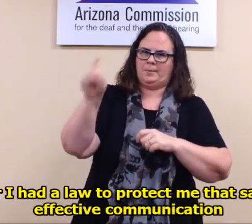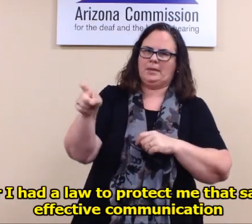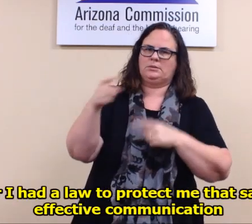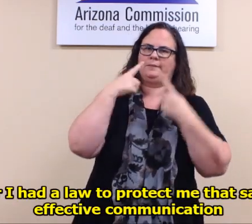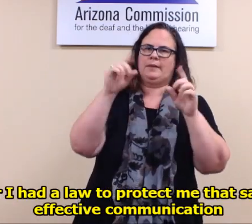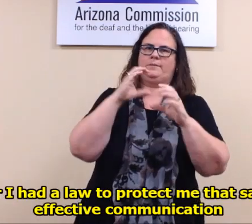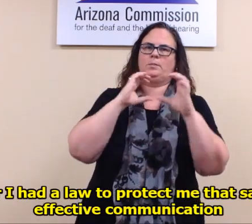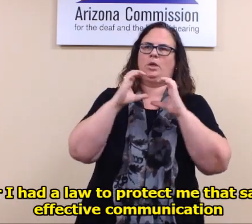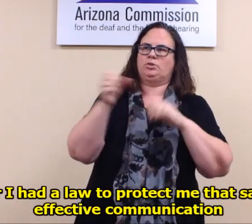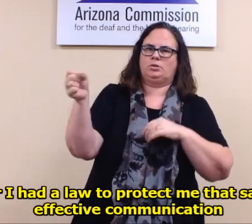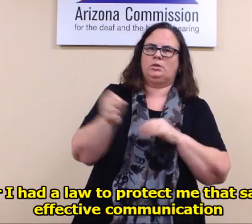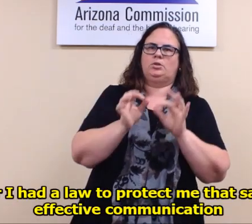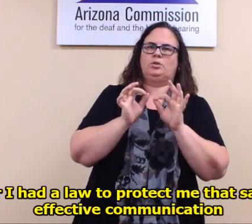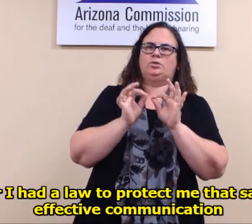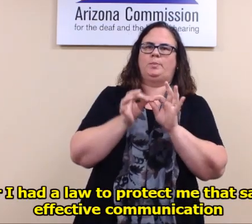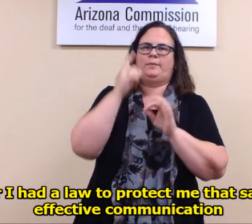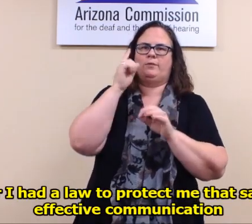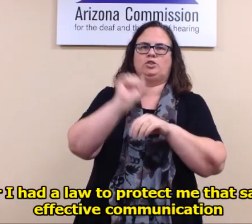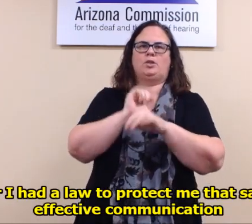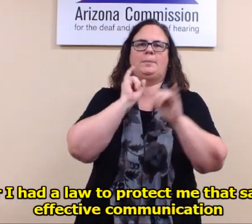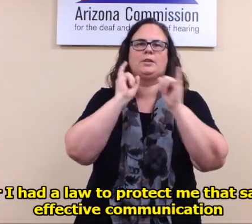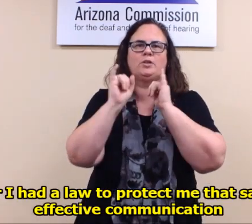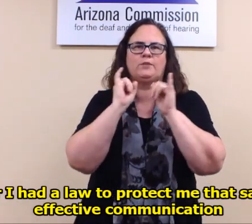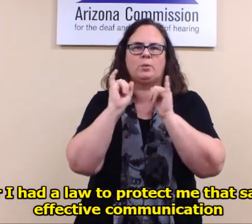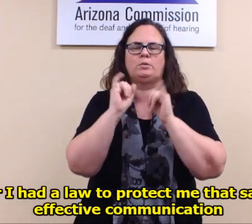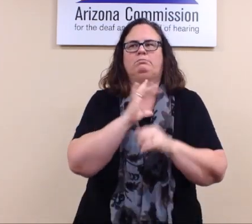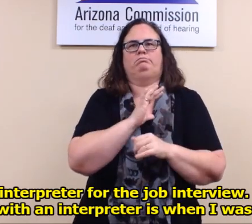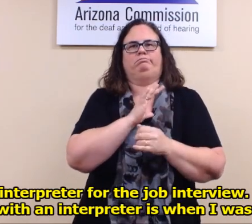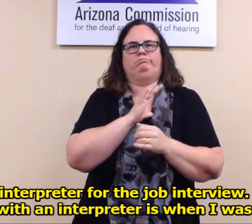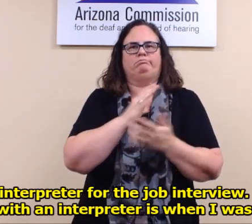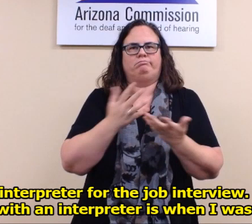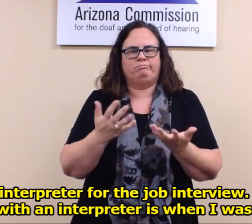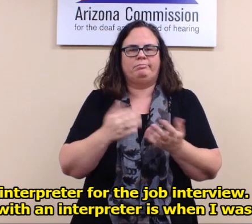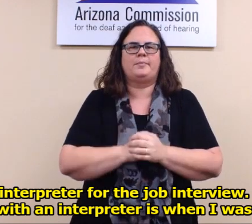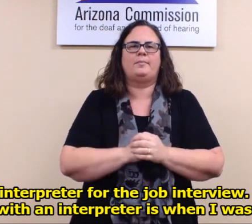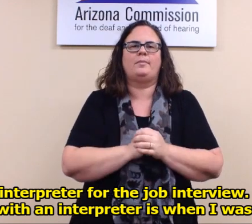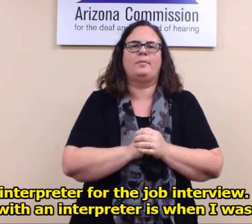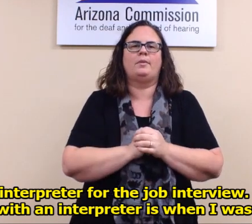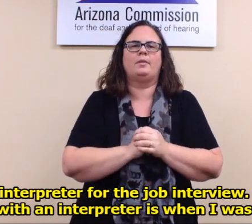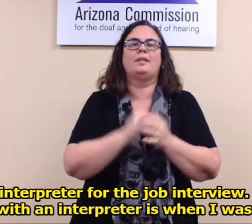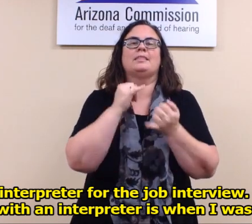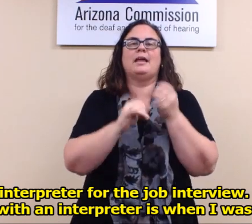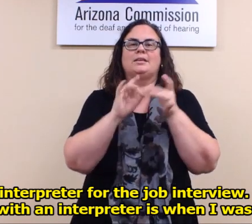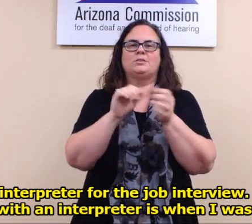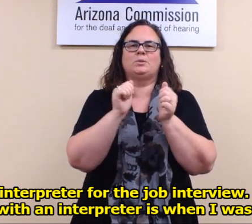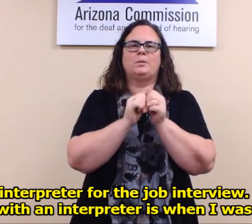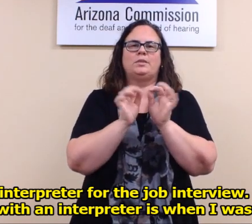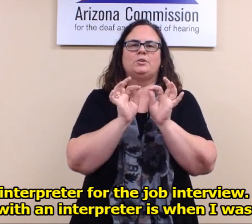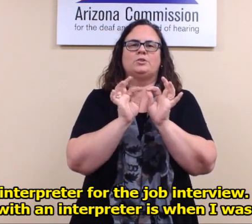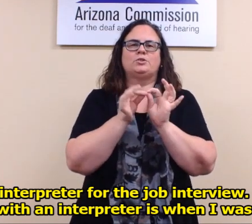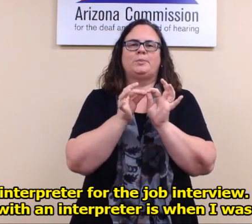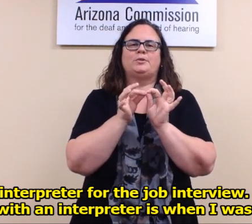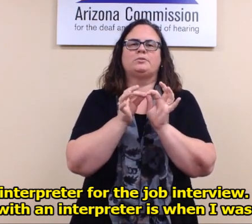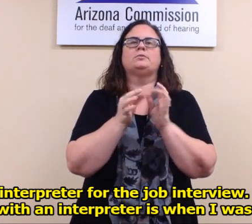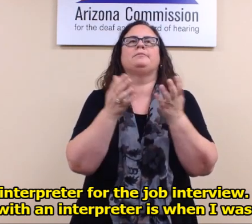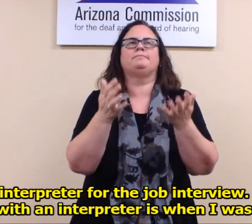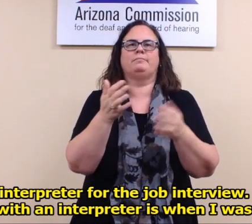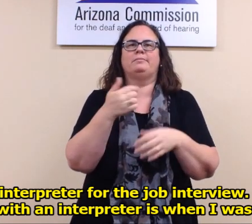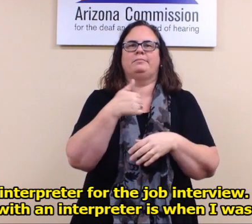law to protect me that said I must have effective communication, so I had an interpreter for the job interview. And my last example